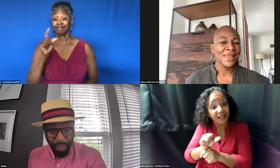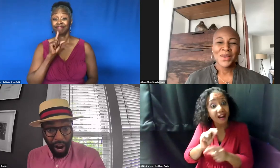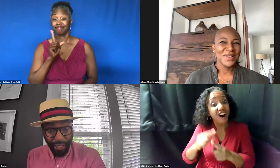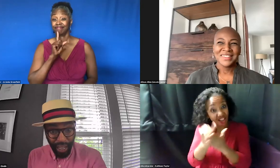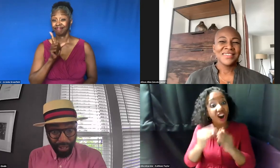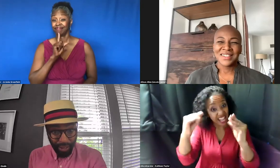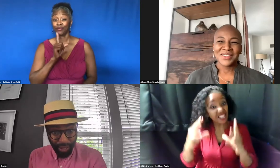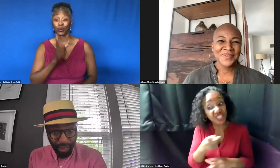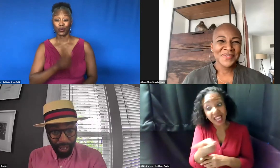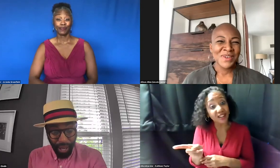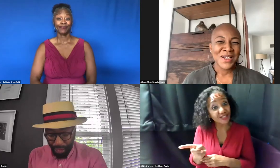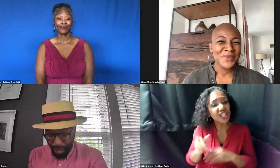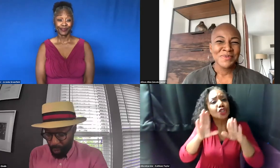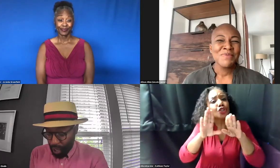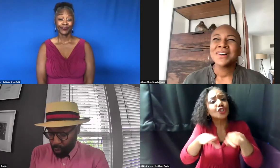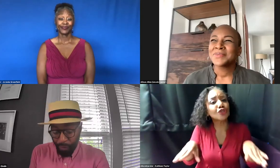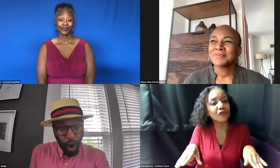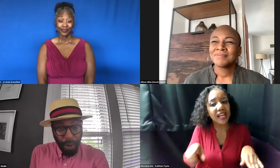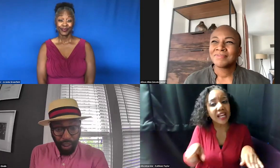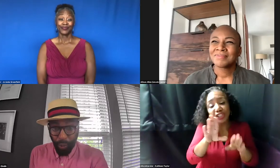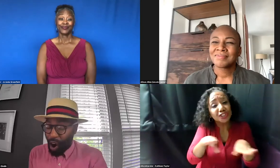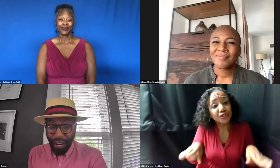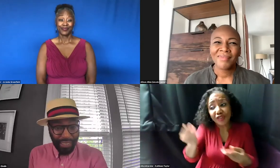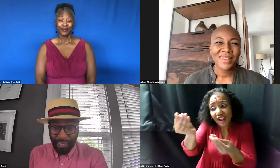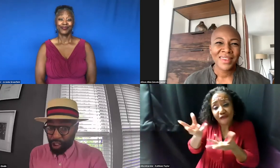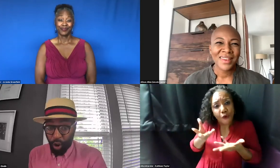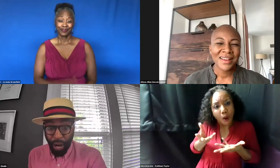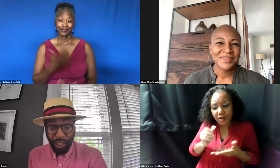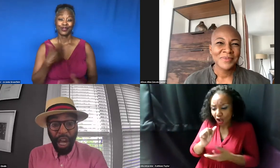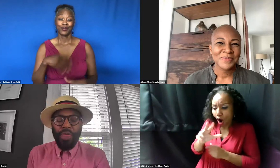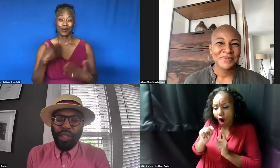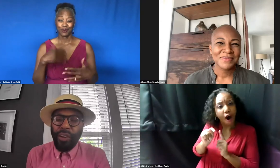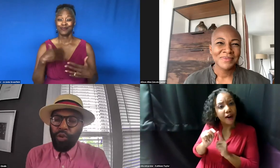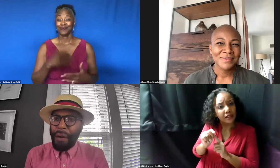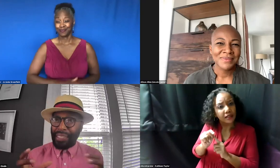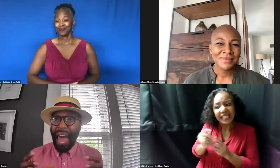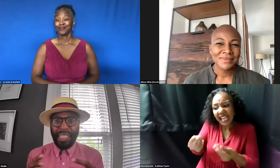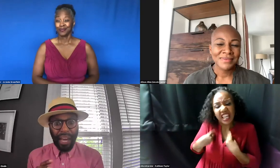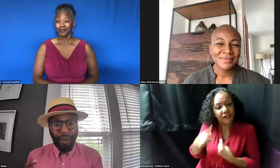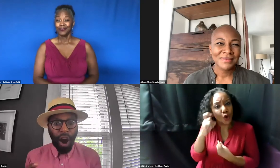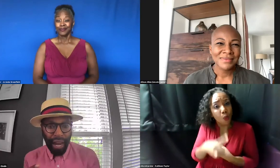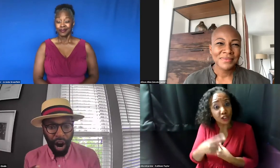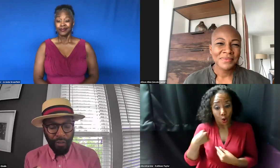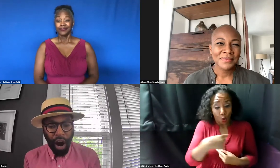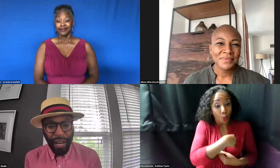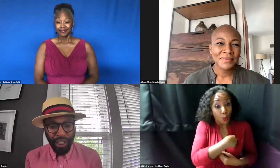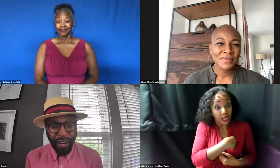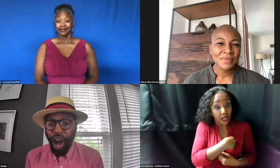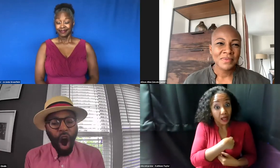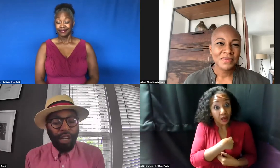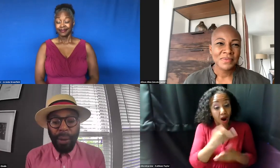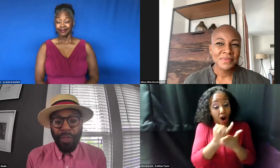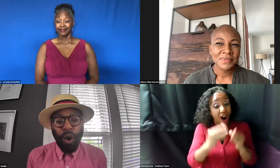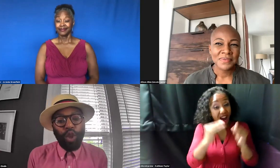They are the art educators. Wow. They're the ones who inform us on what art is and teaches our questions. Those of us who have the task of art